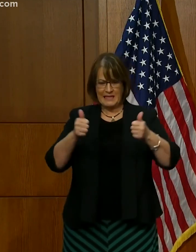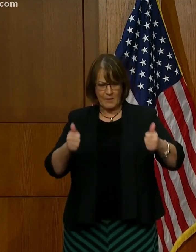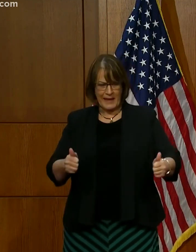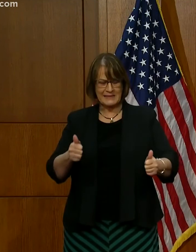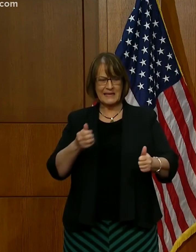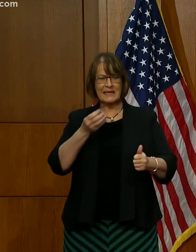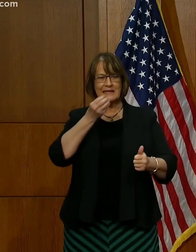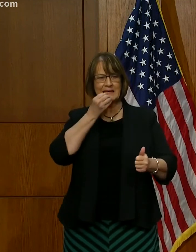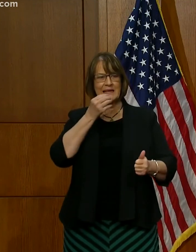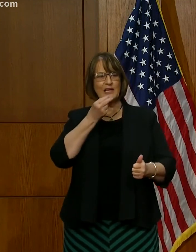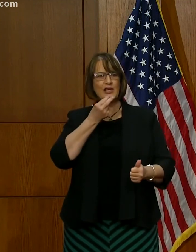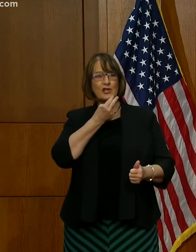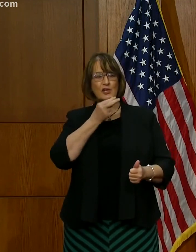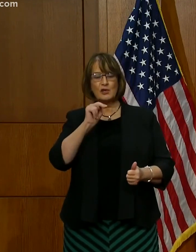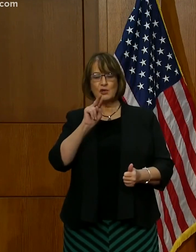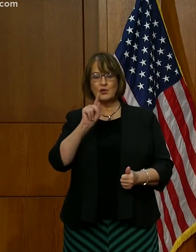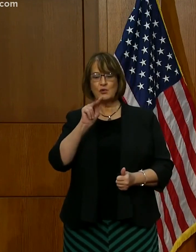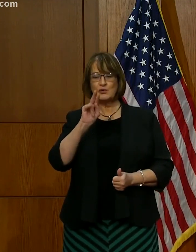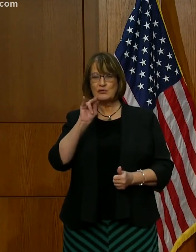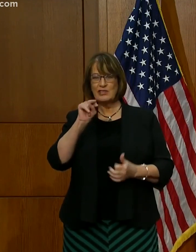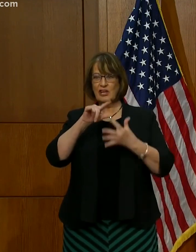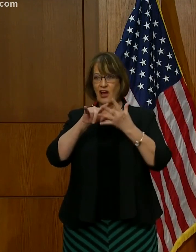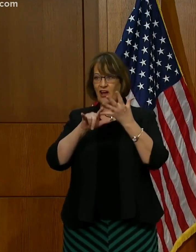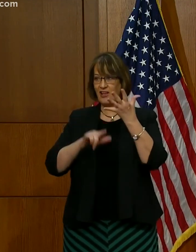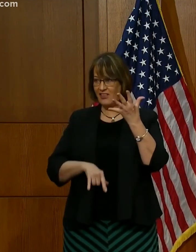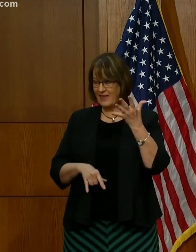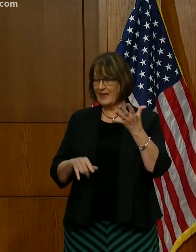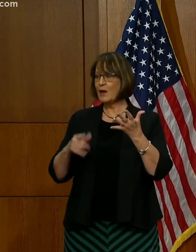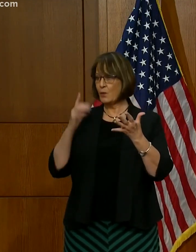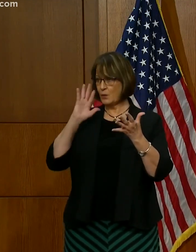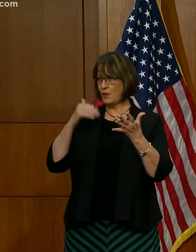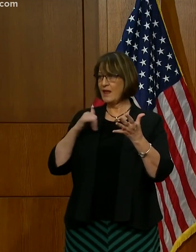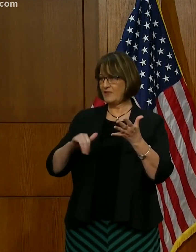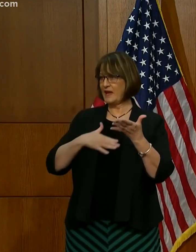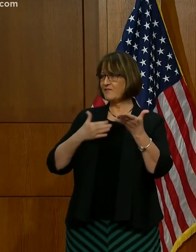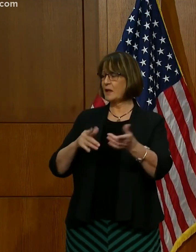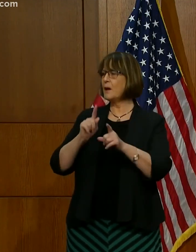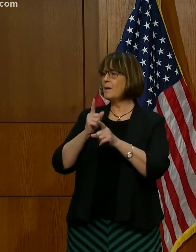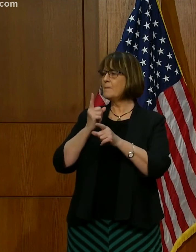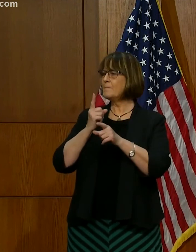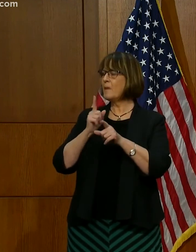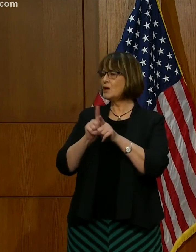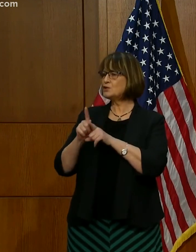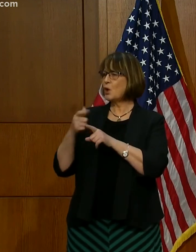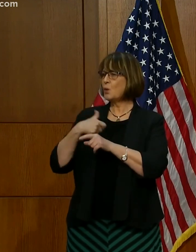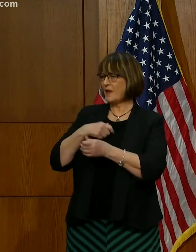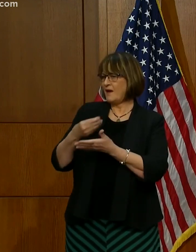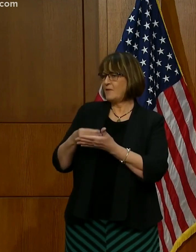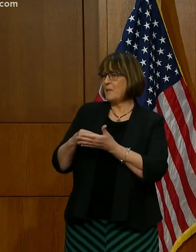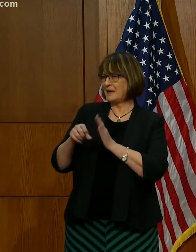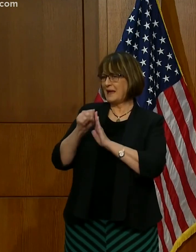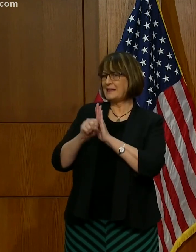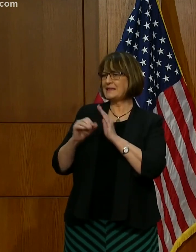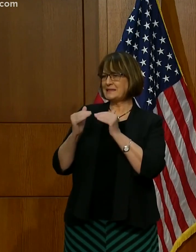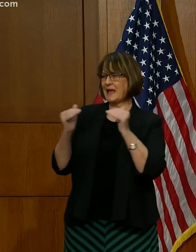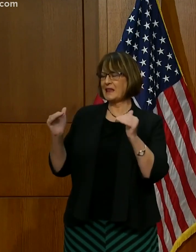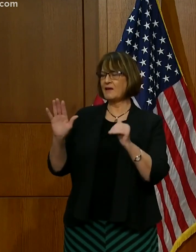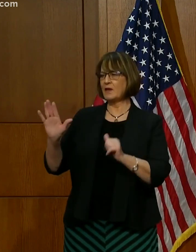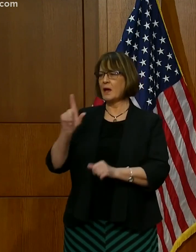all of those types of things. So we'll have that available. And then also, you know, we have revenue at the state level, but I can assure